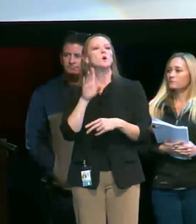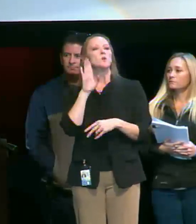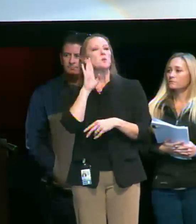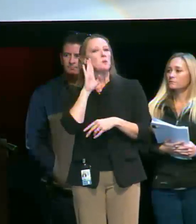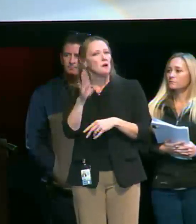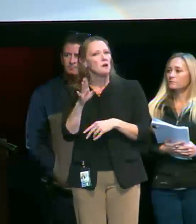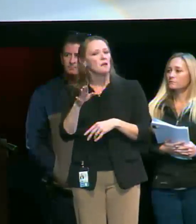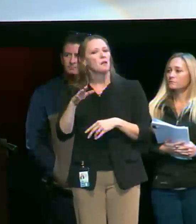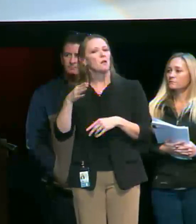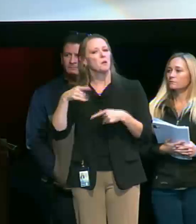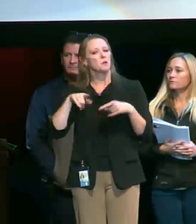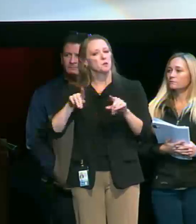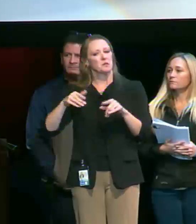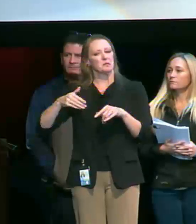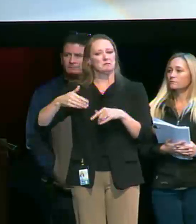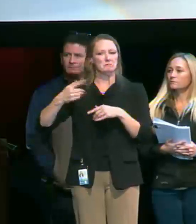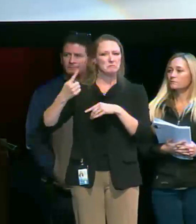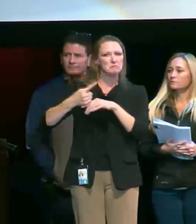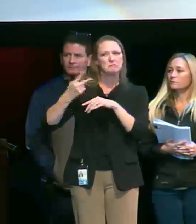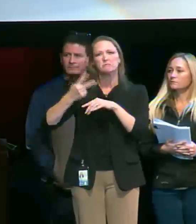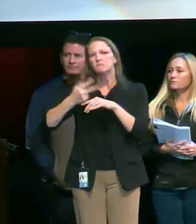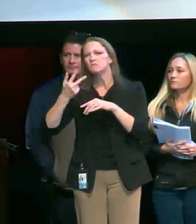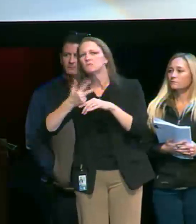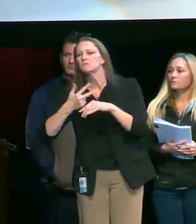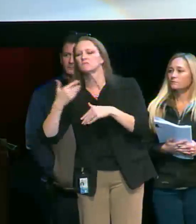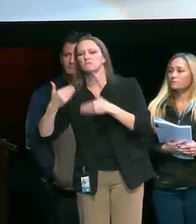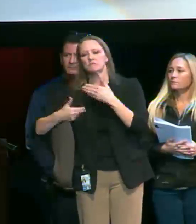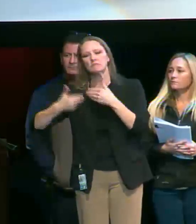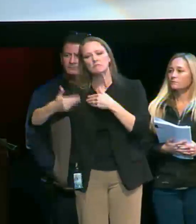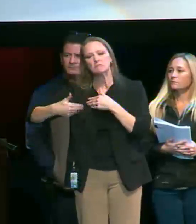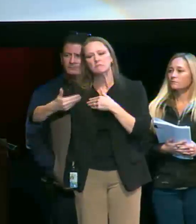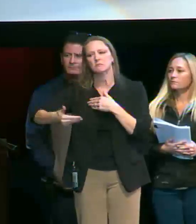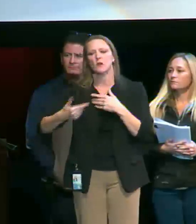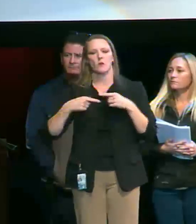as the utilities get finalized, as we start the